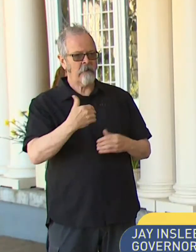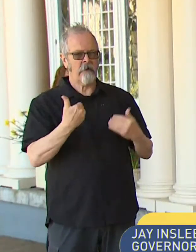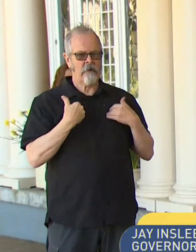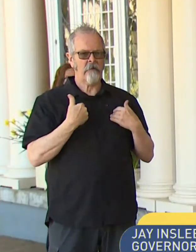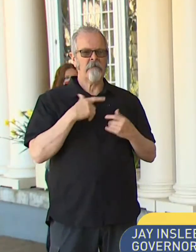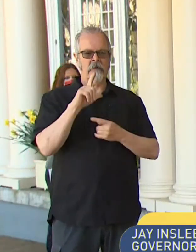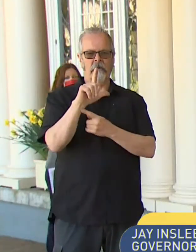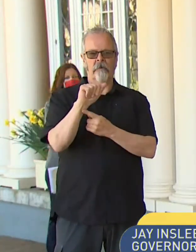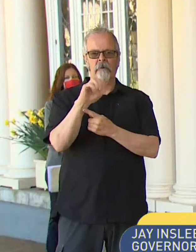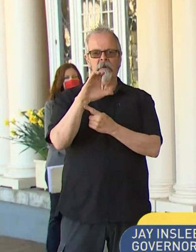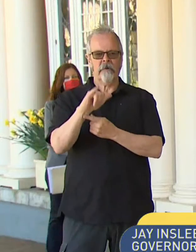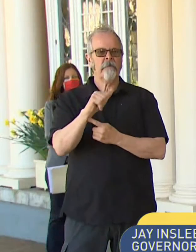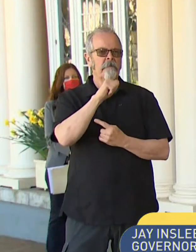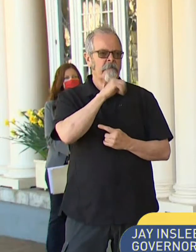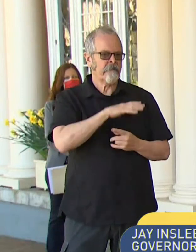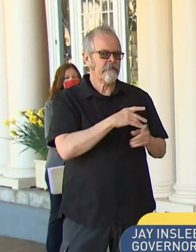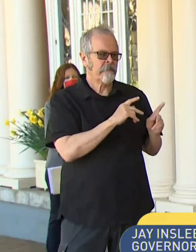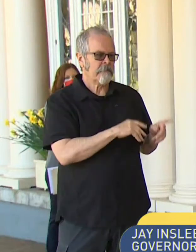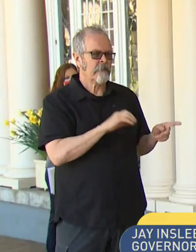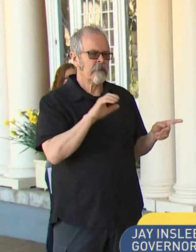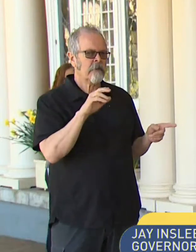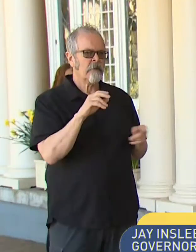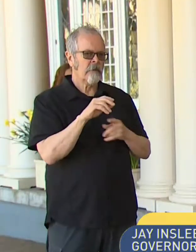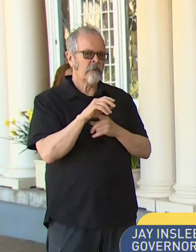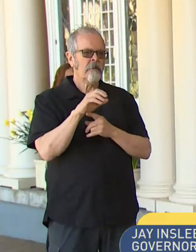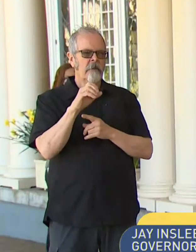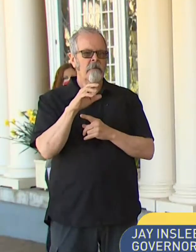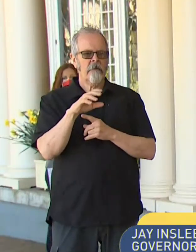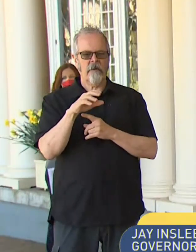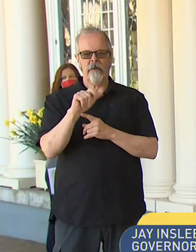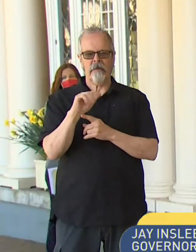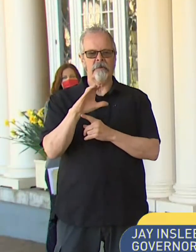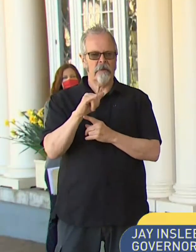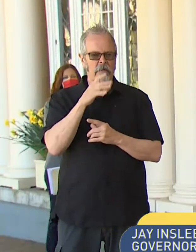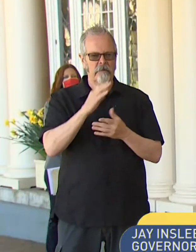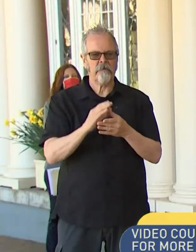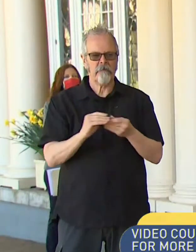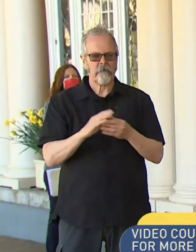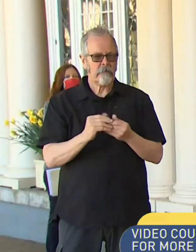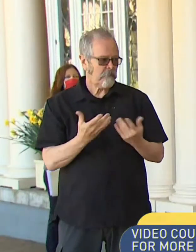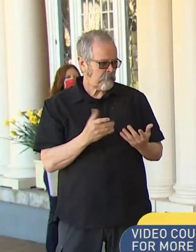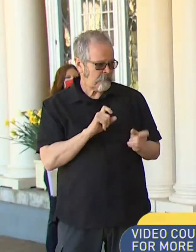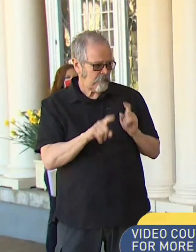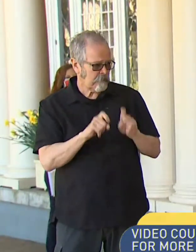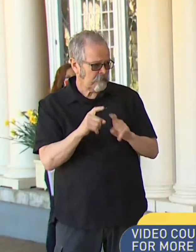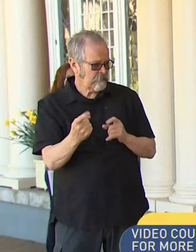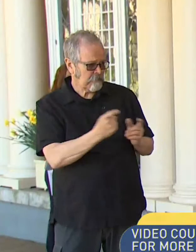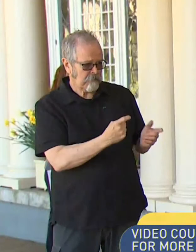Fernback and Nick Struley are both here with me to answer any questions. You may fire when ready, Gridley.